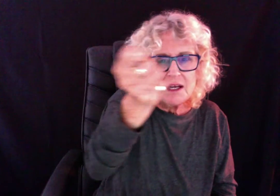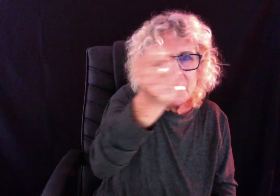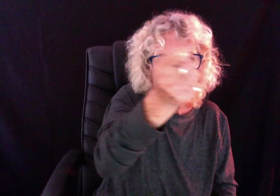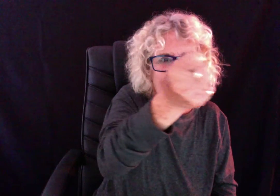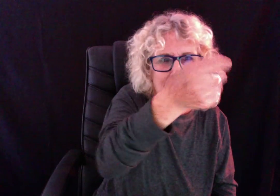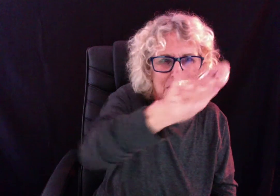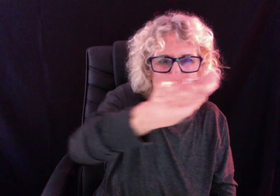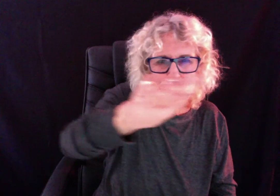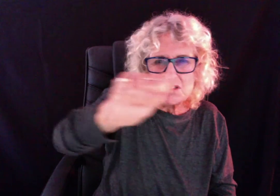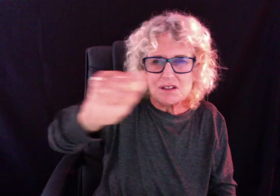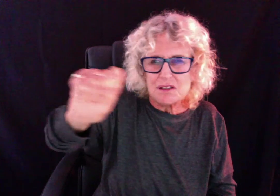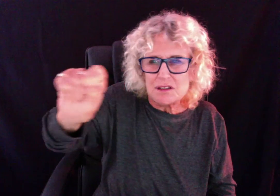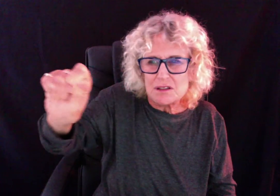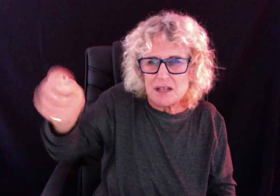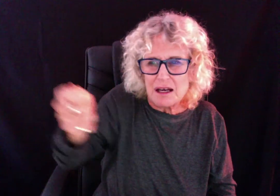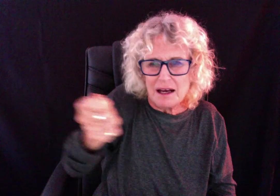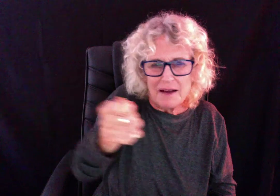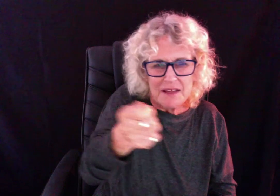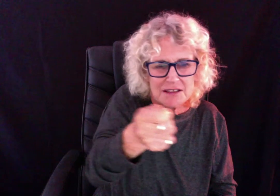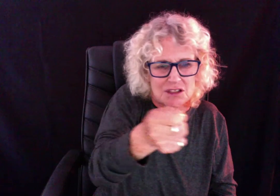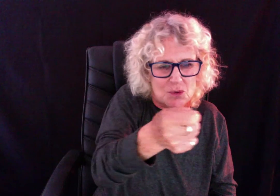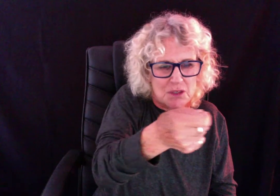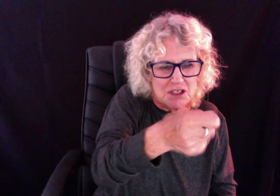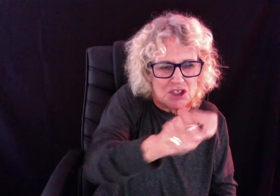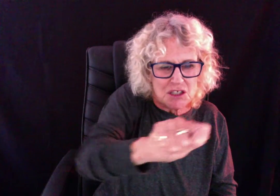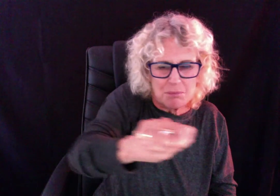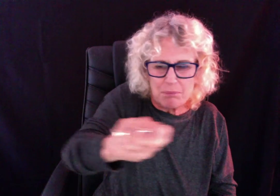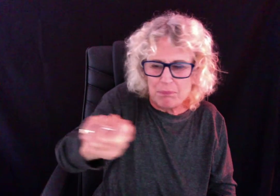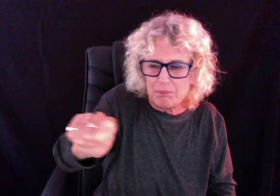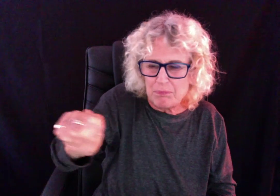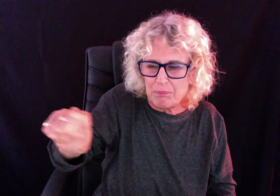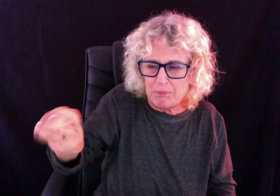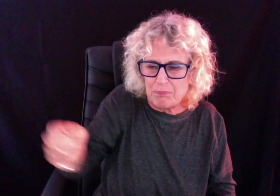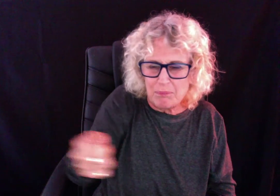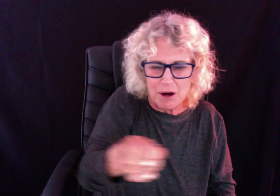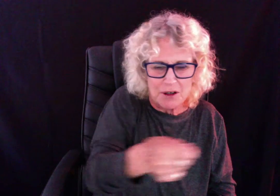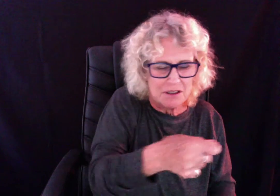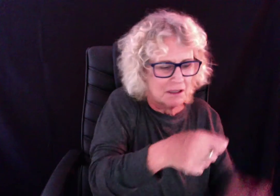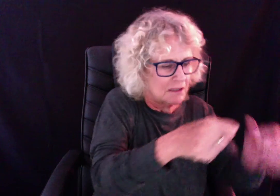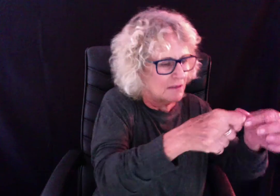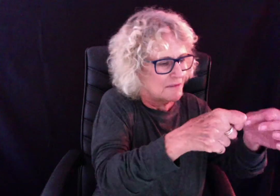and then maybe do the that squeegee part.